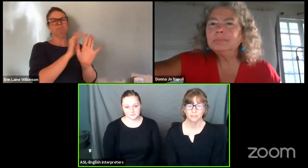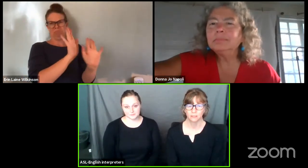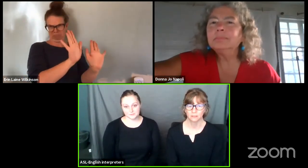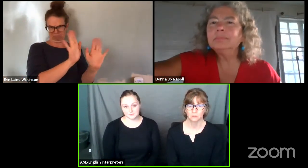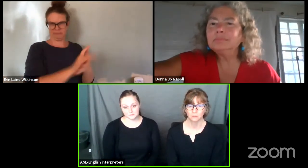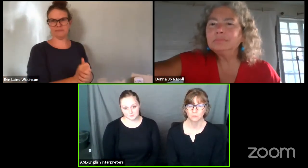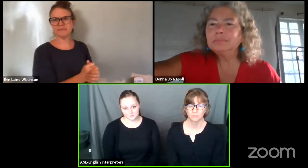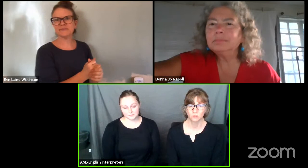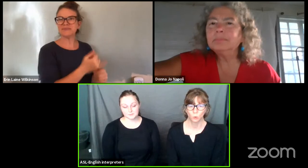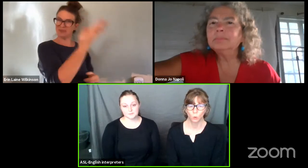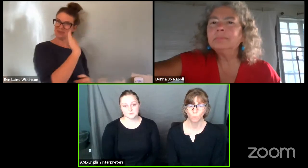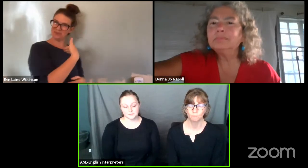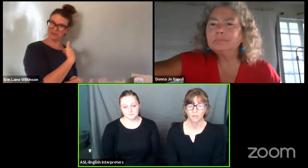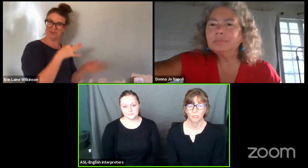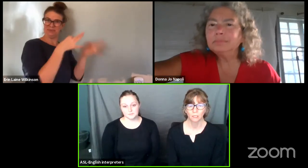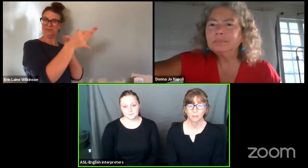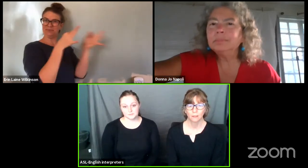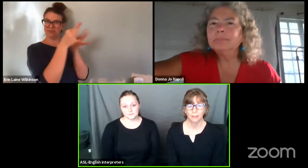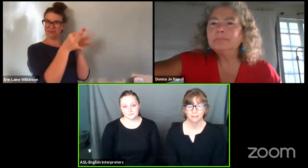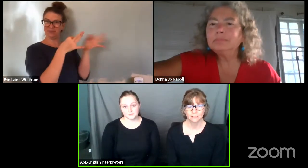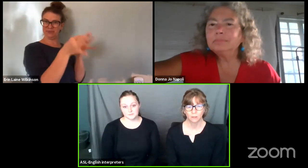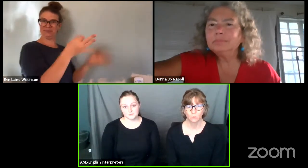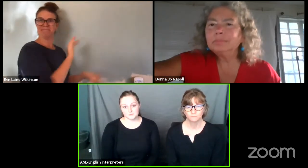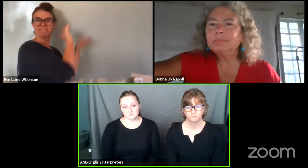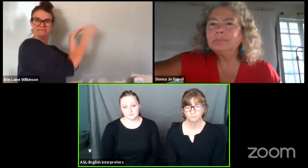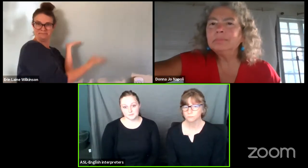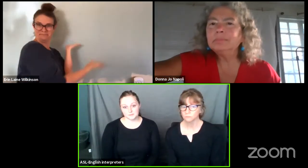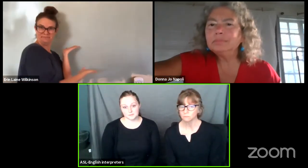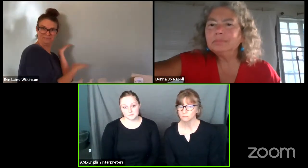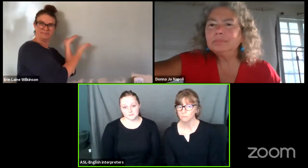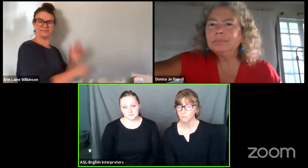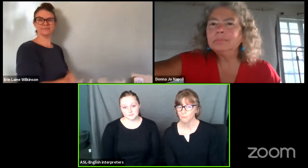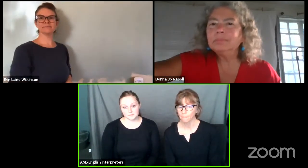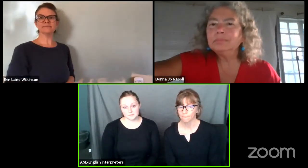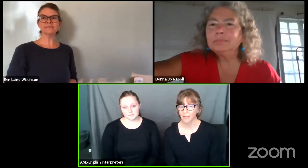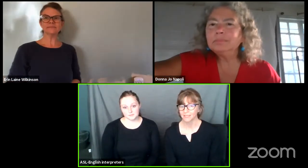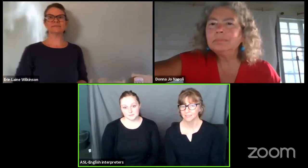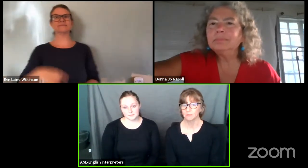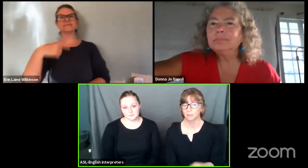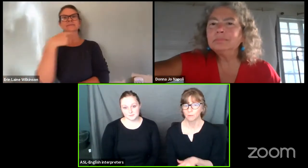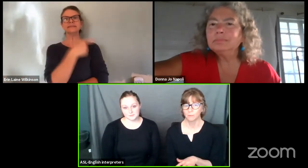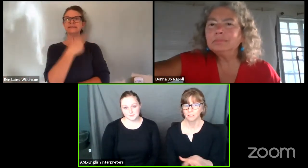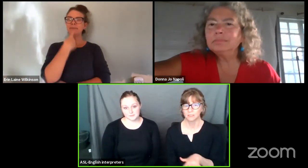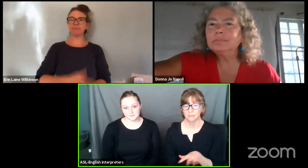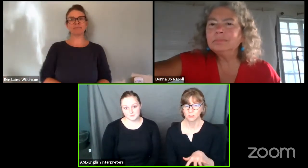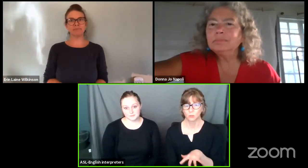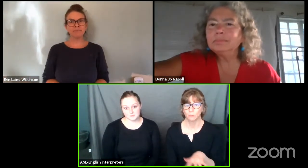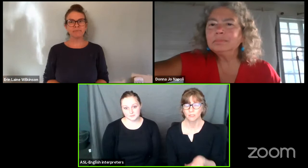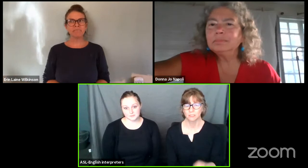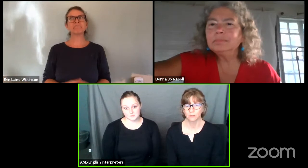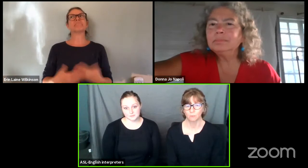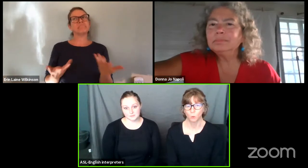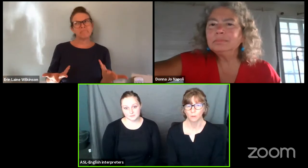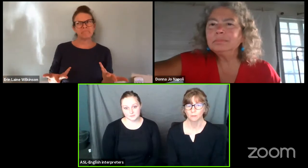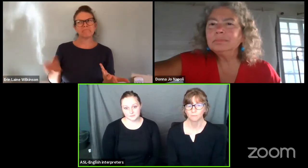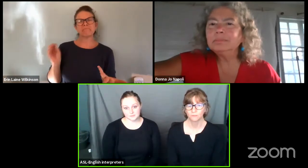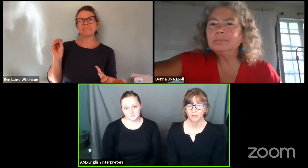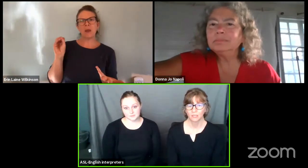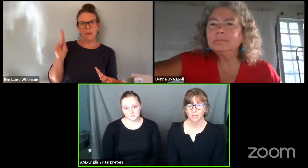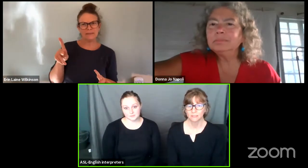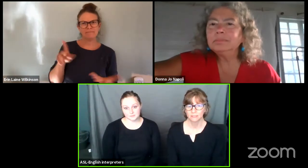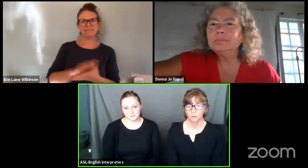signer. He'd attended a deaf school. And so I asked him to come up and describe what he saw on the